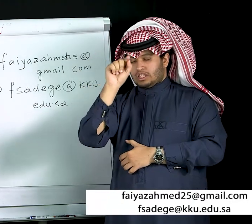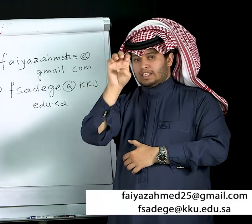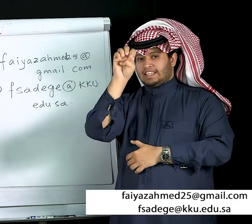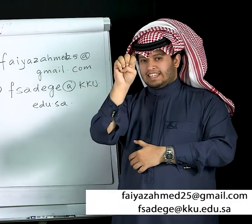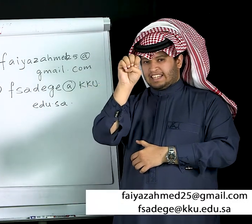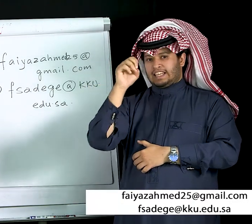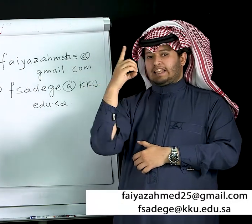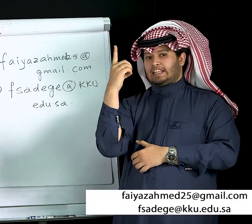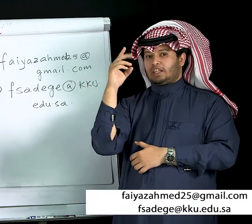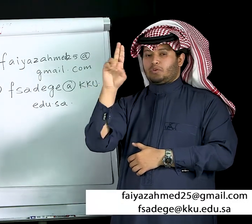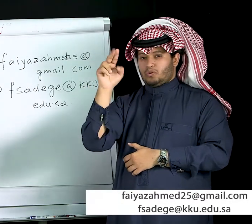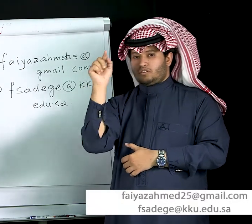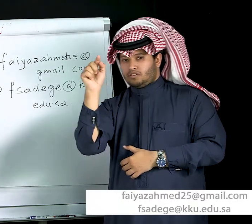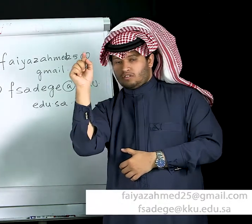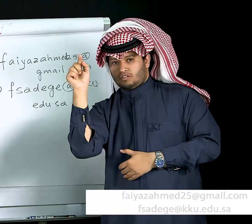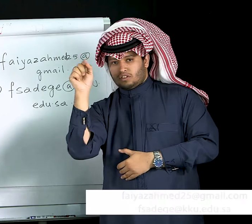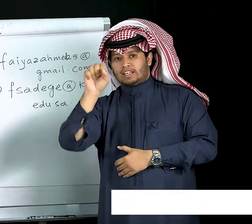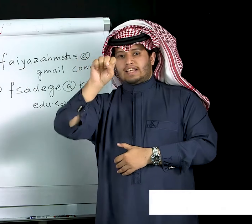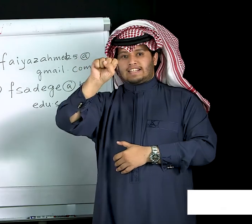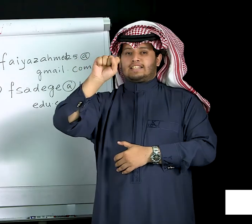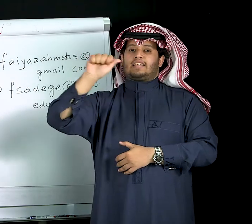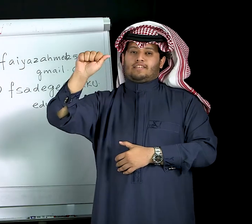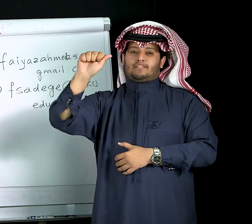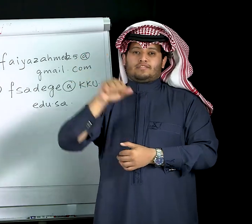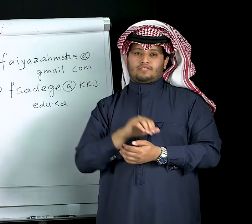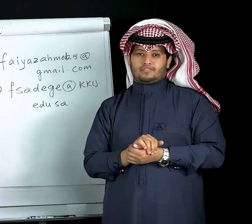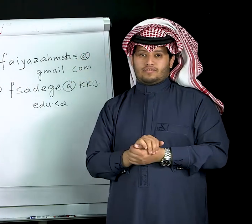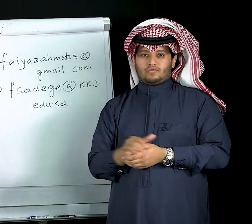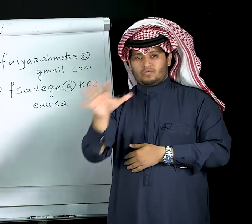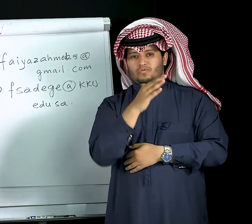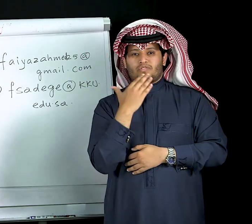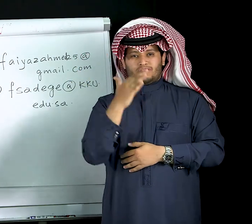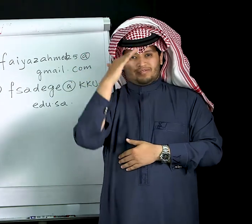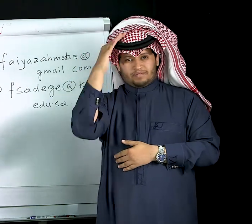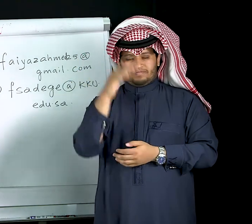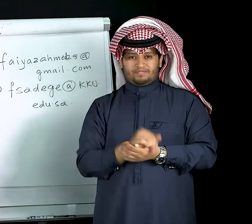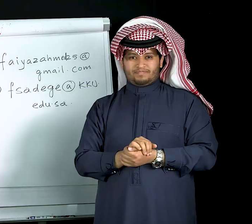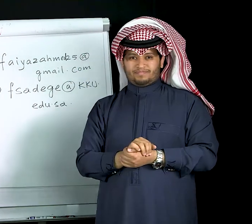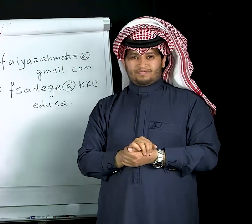fsadege@kku.edu.sa. Thank you very much.